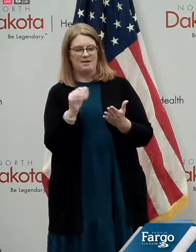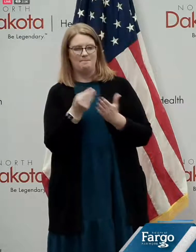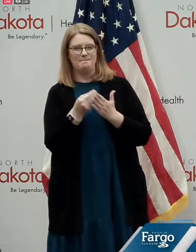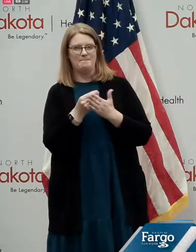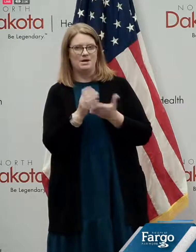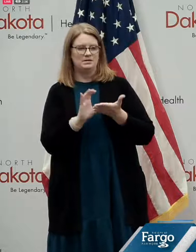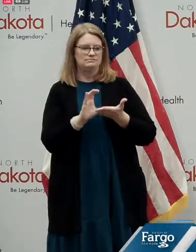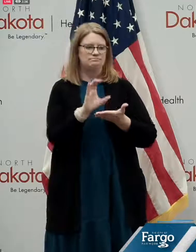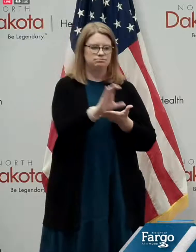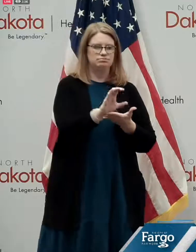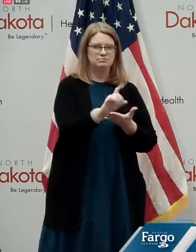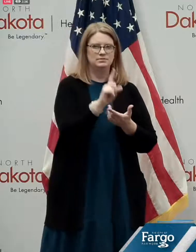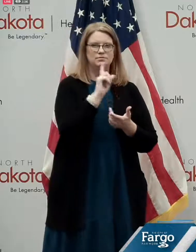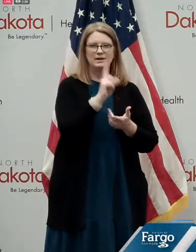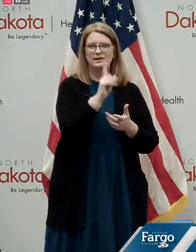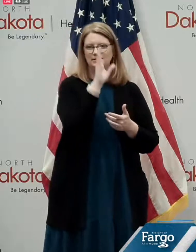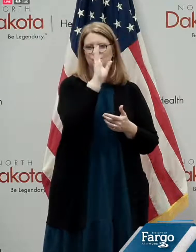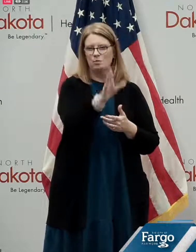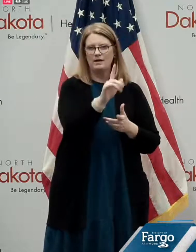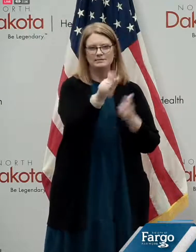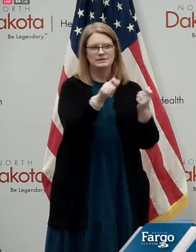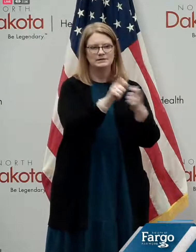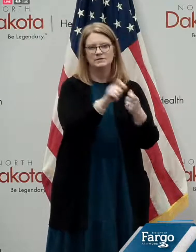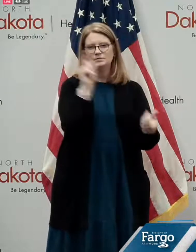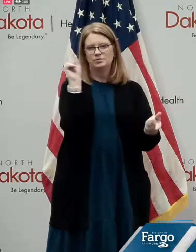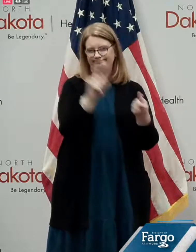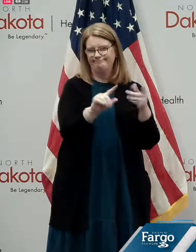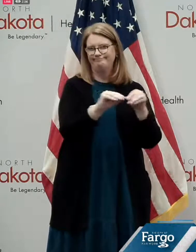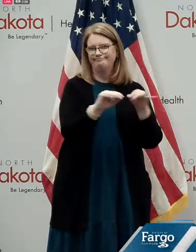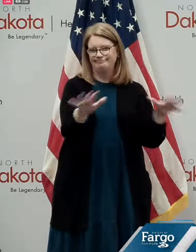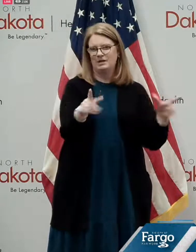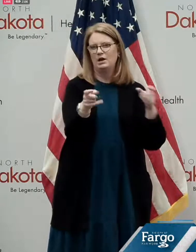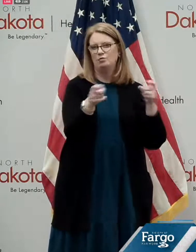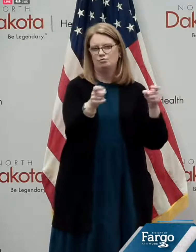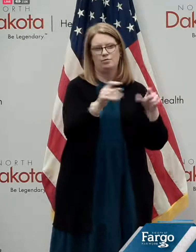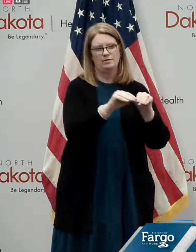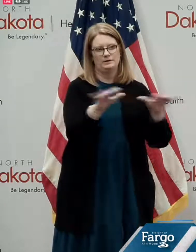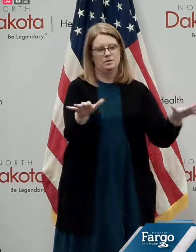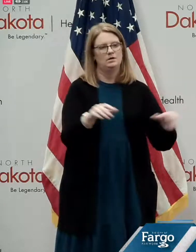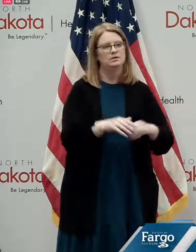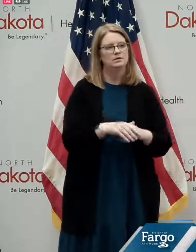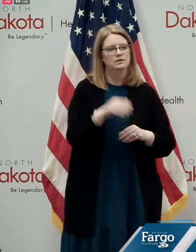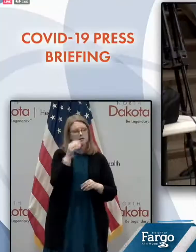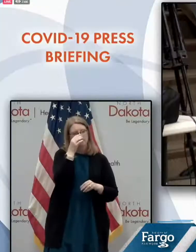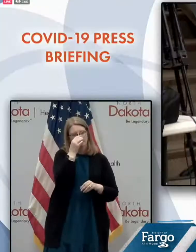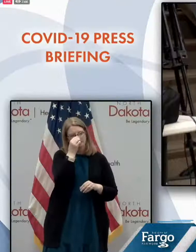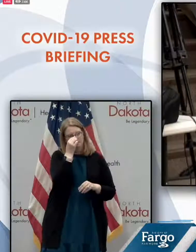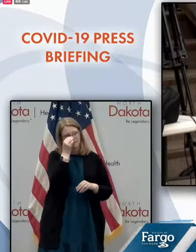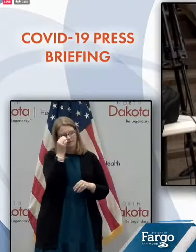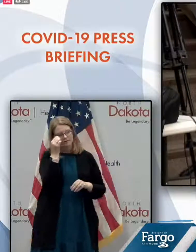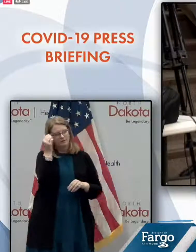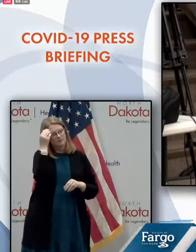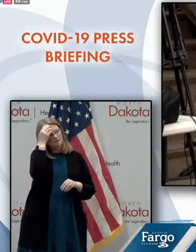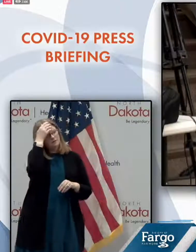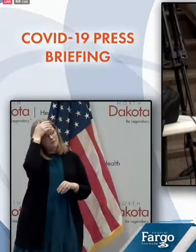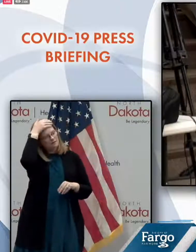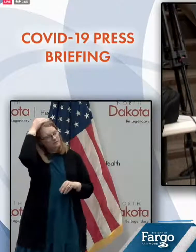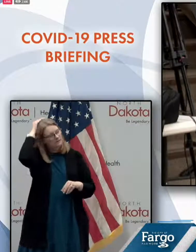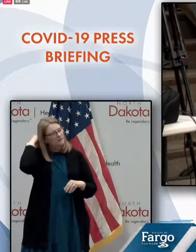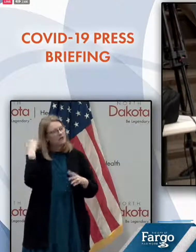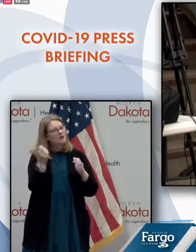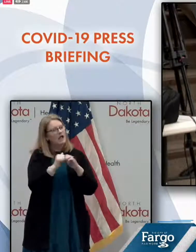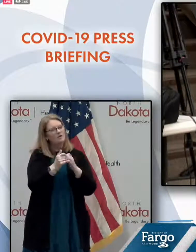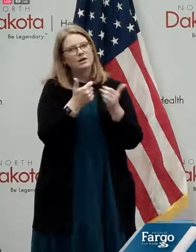direct nexus to the ability to control the spread of infection. You follow up in terms of making sure that they do what they said they're going to